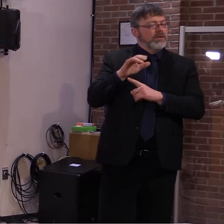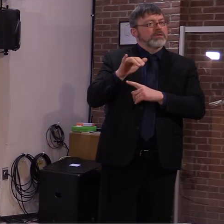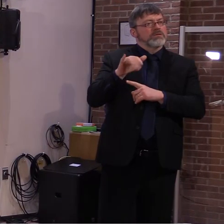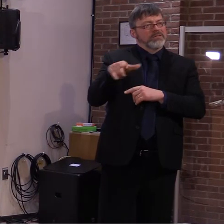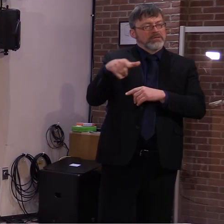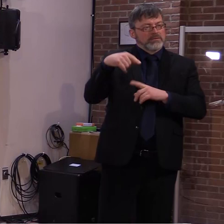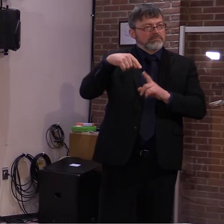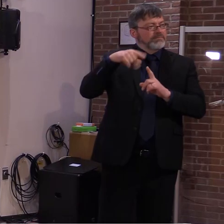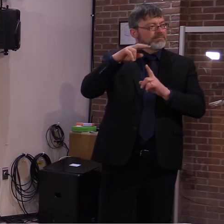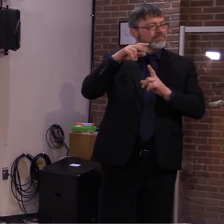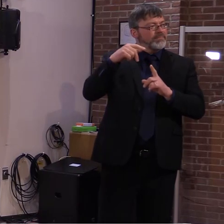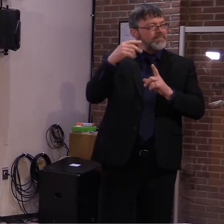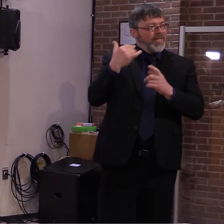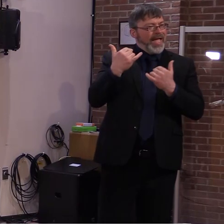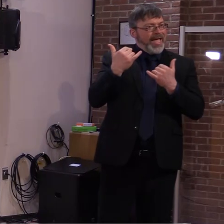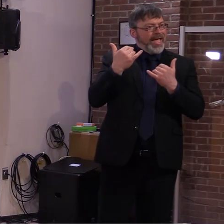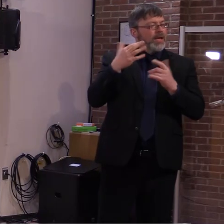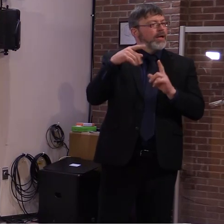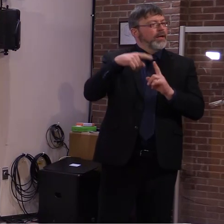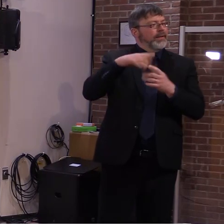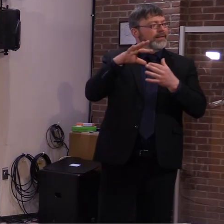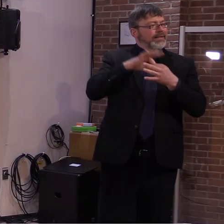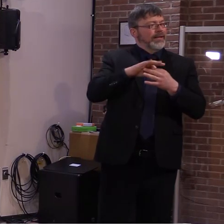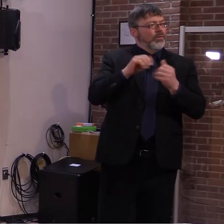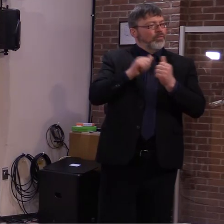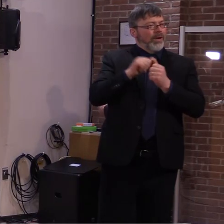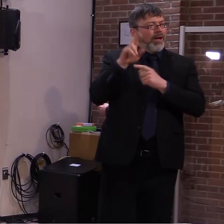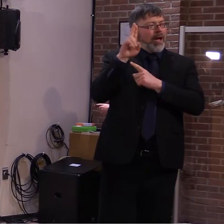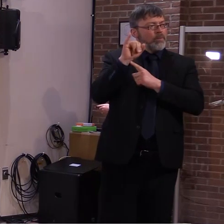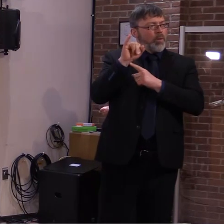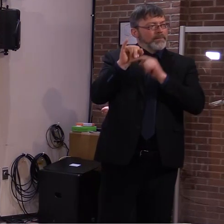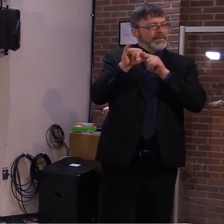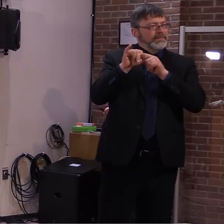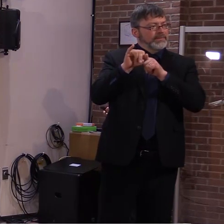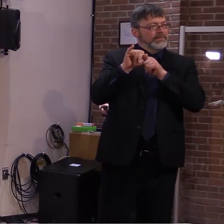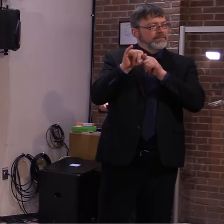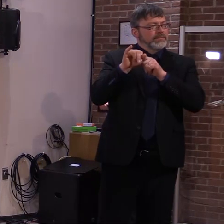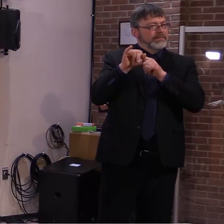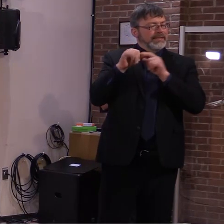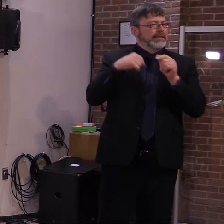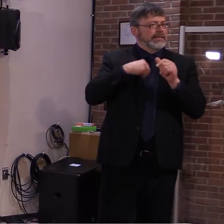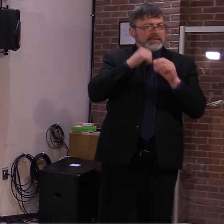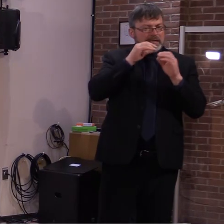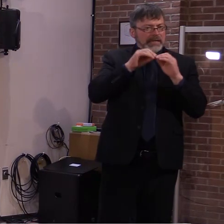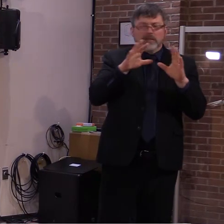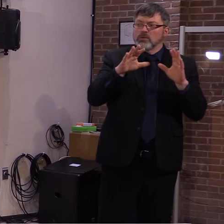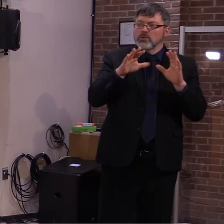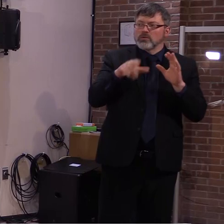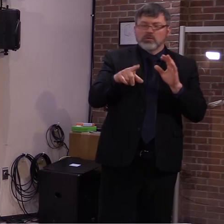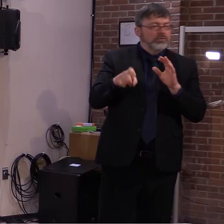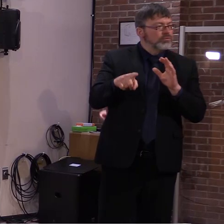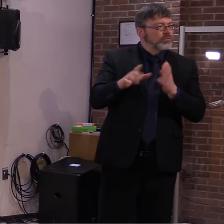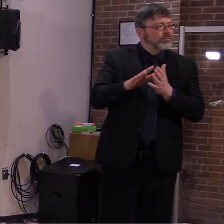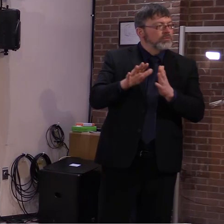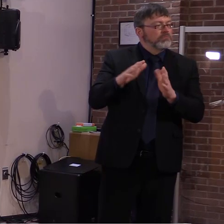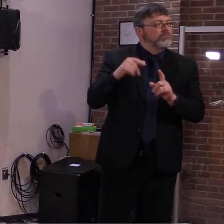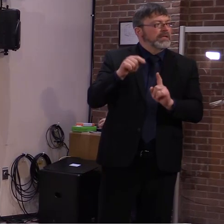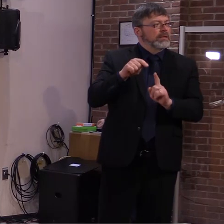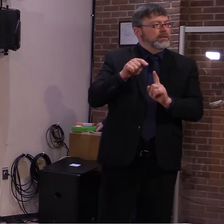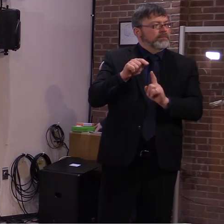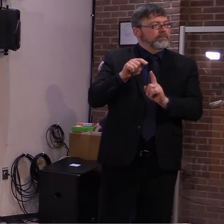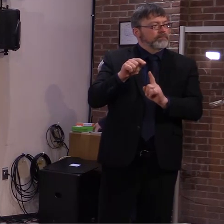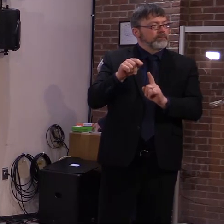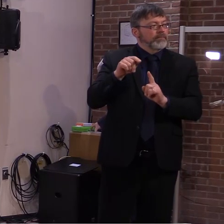15th for the IRS. Some readers want to know if Vermont, what Vermont's going to do related to the unemployment exclusion in order to complete